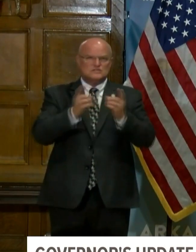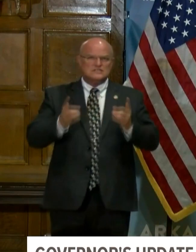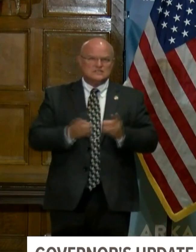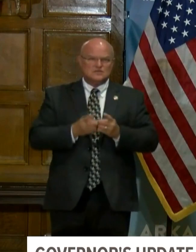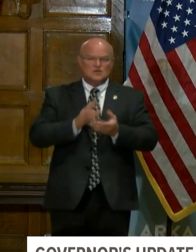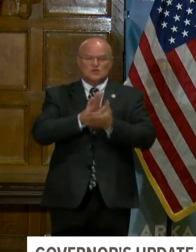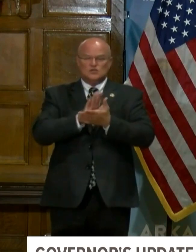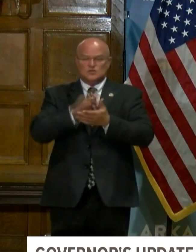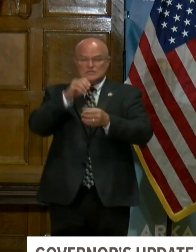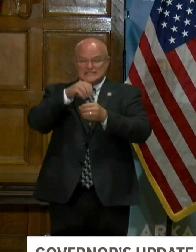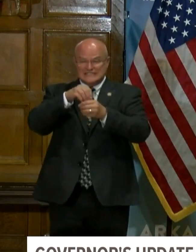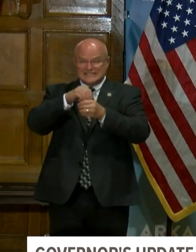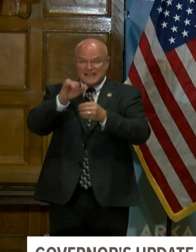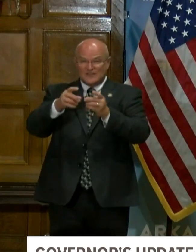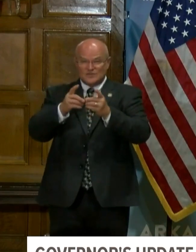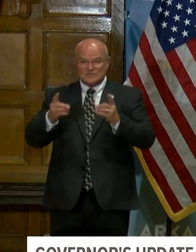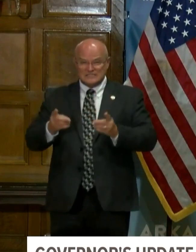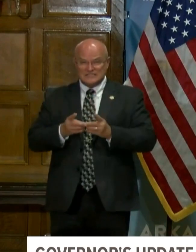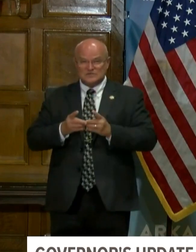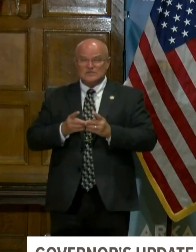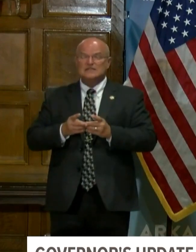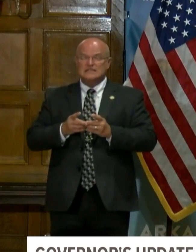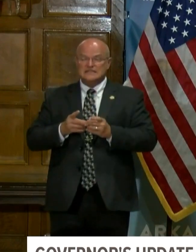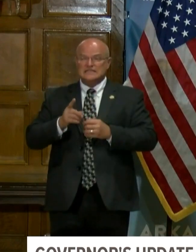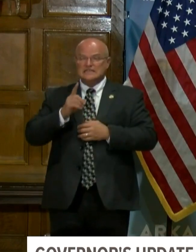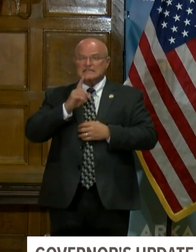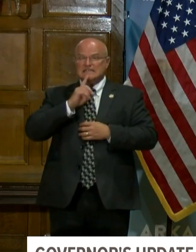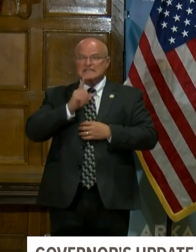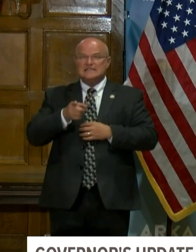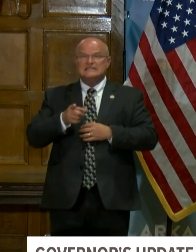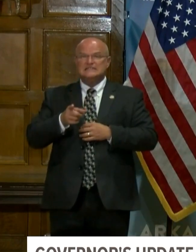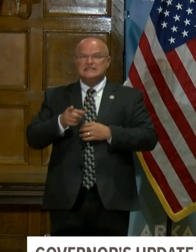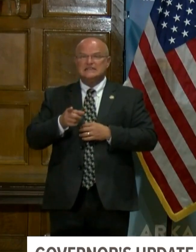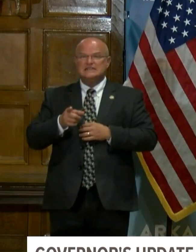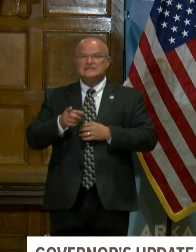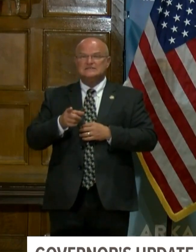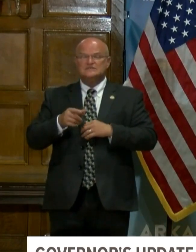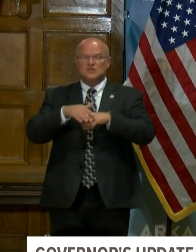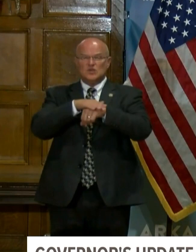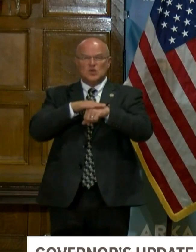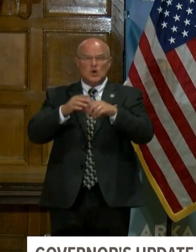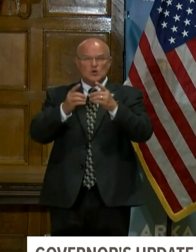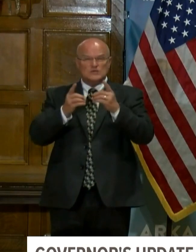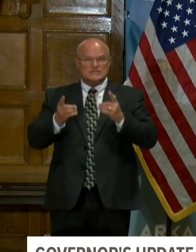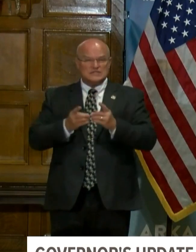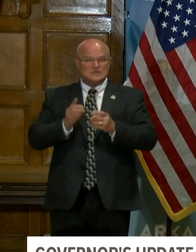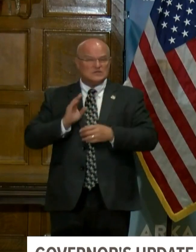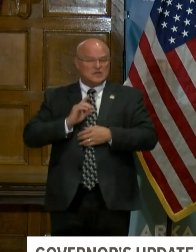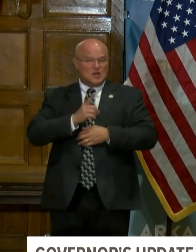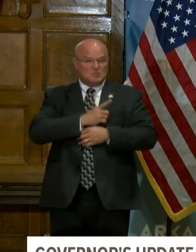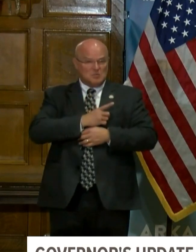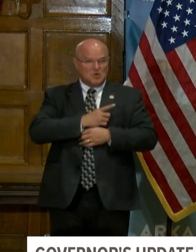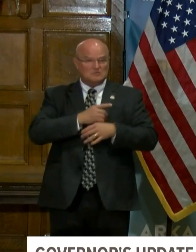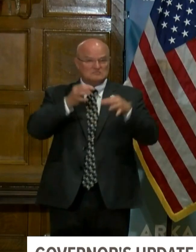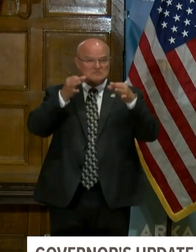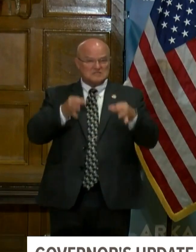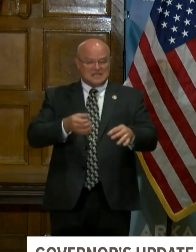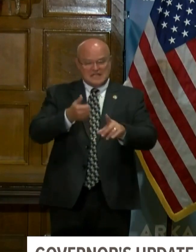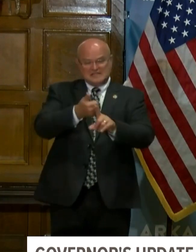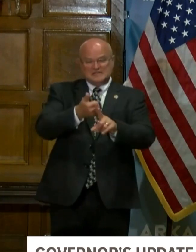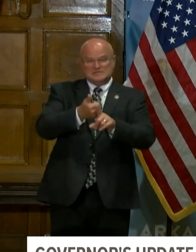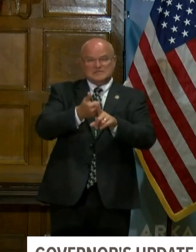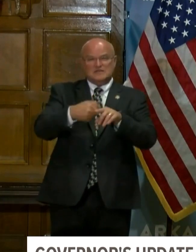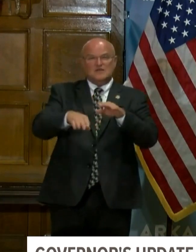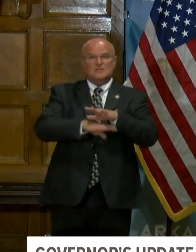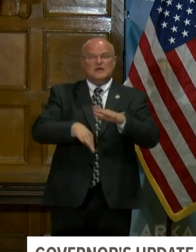and schools within those districts, it is those local districts and boards can make those determinations